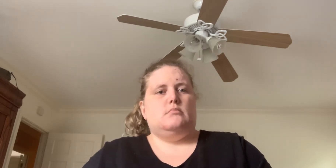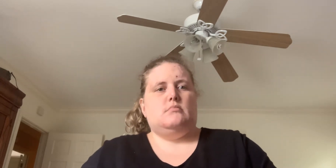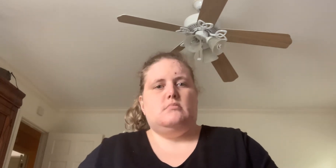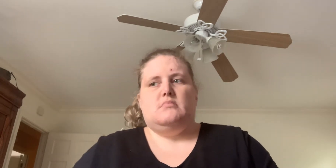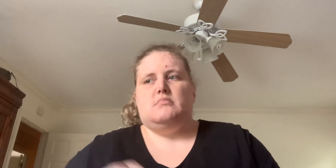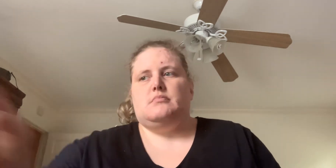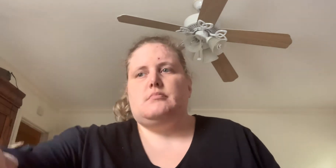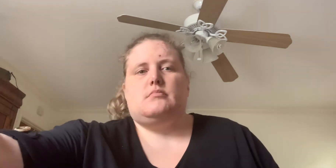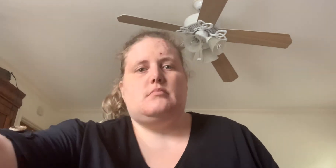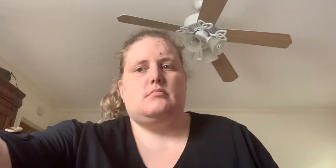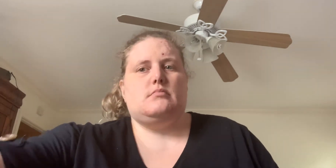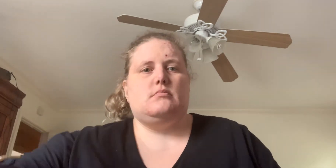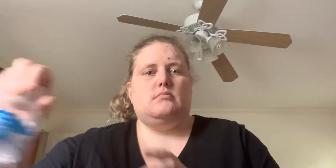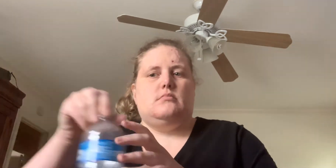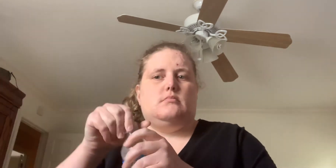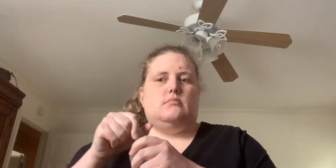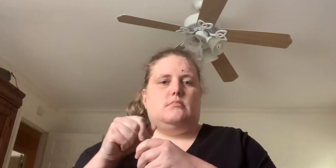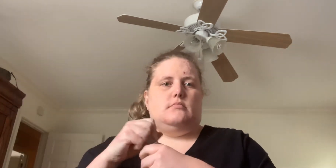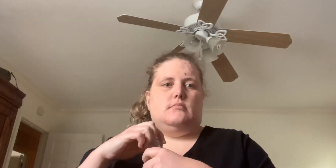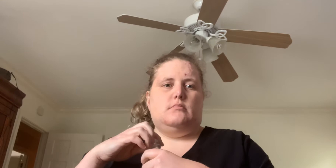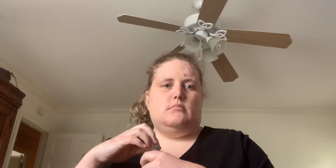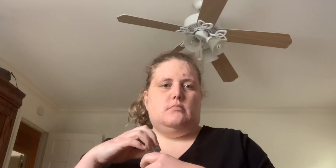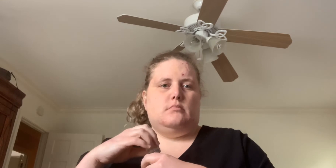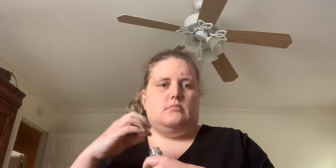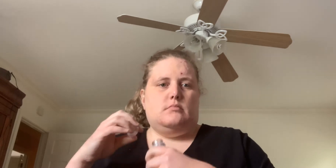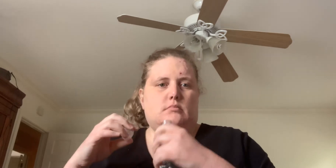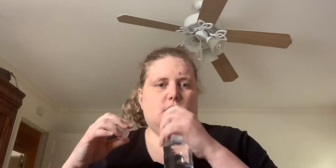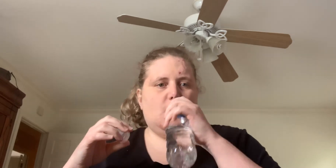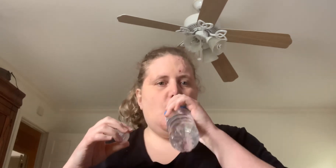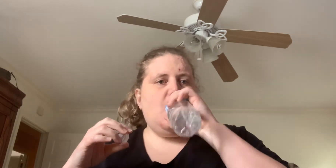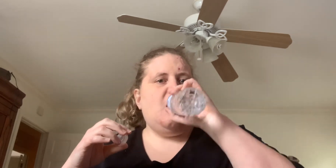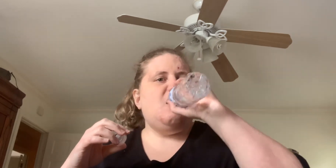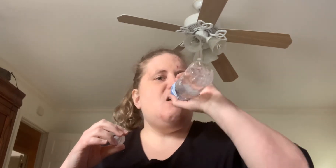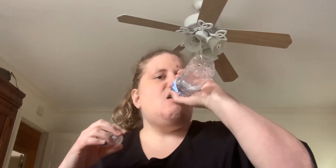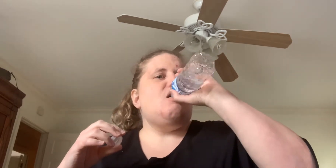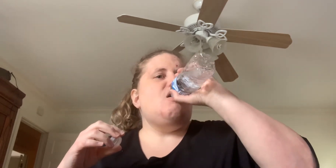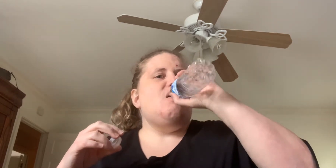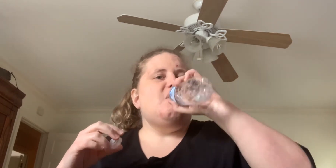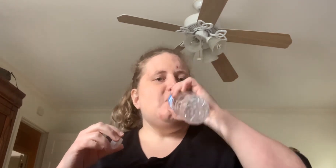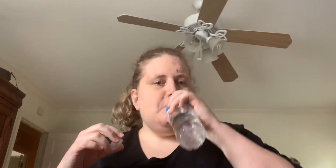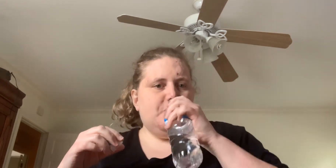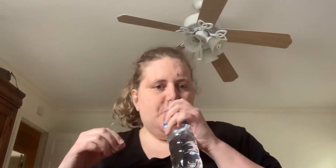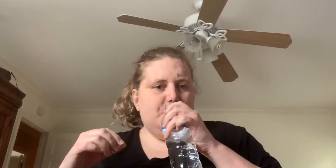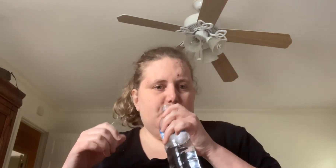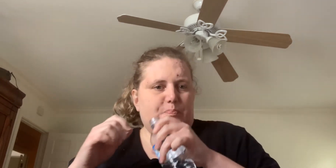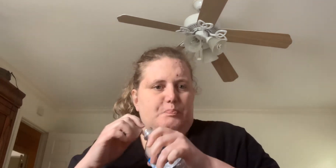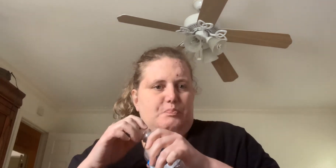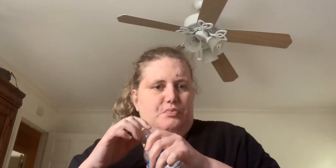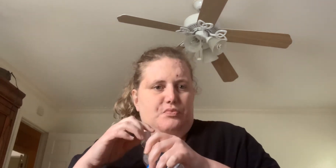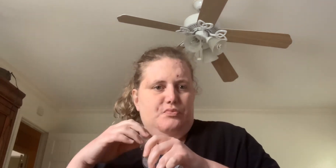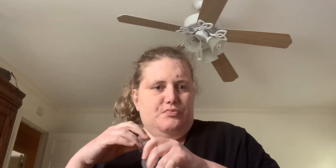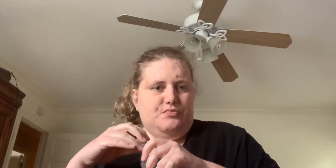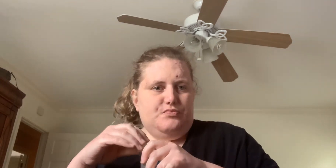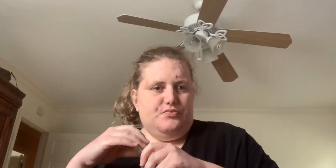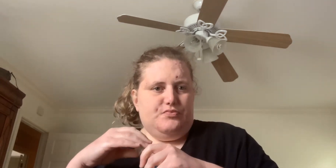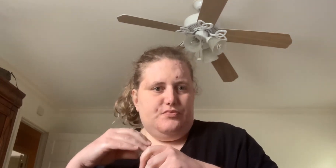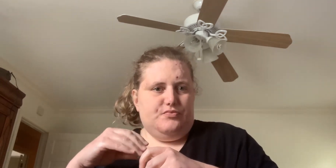So let's erase all of this off. I'm sure it's a better way, but as I learn, it'll